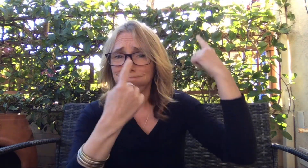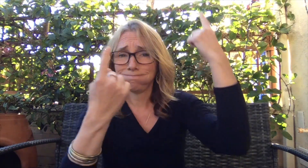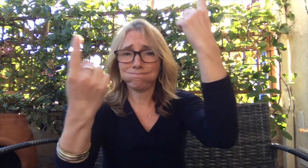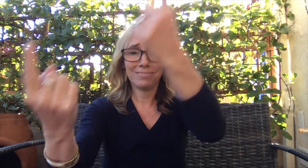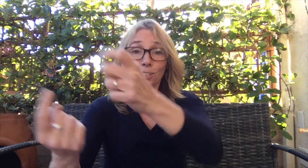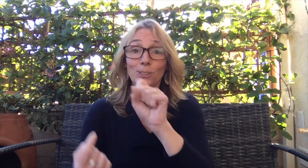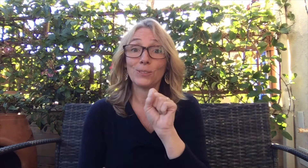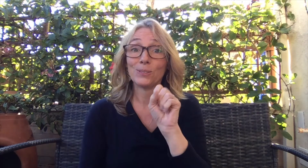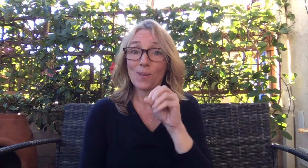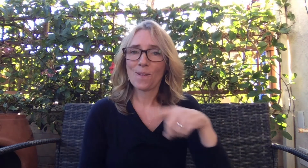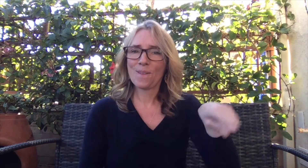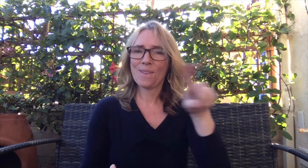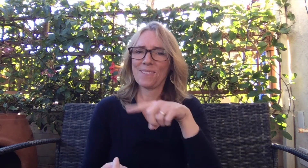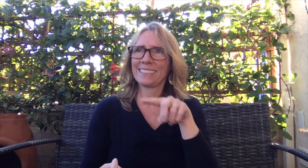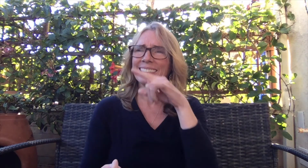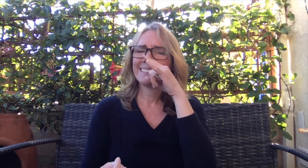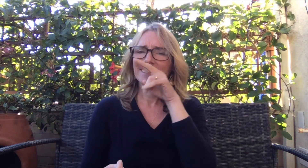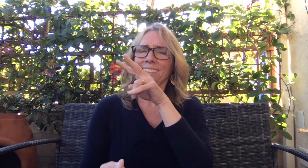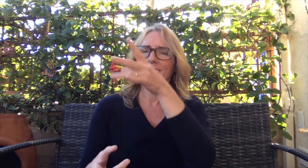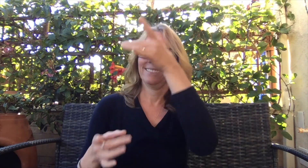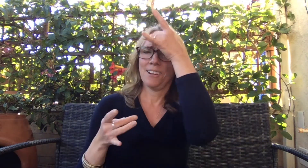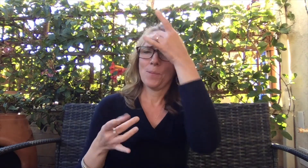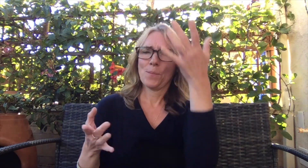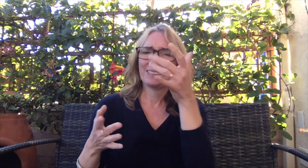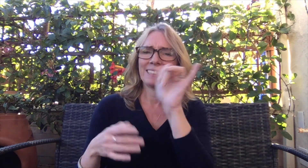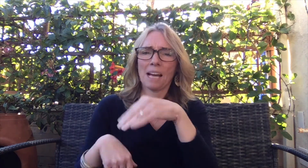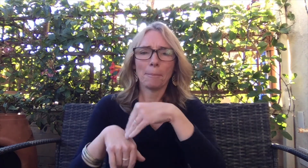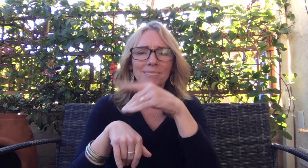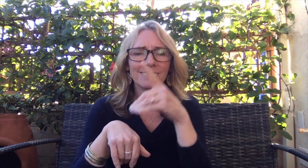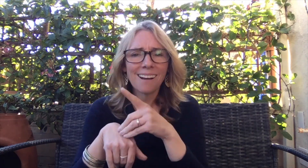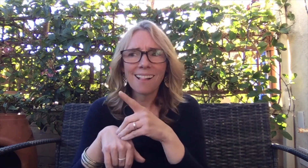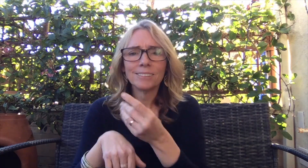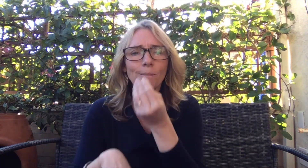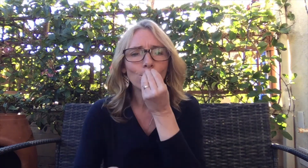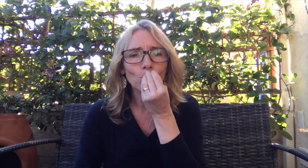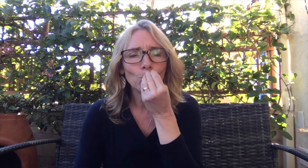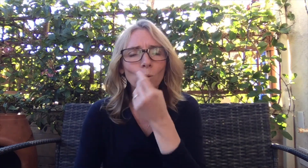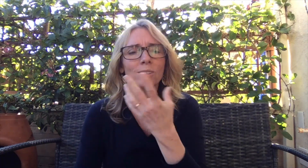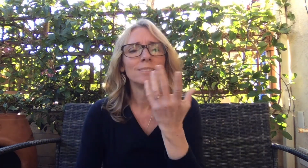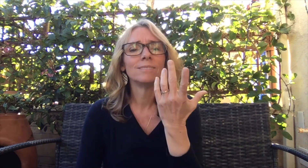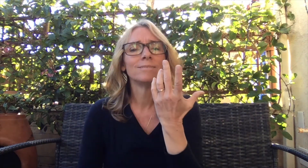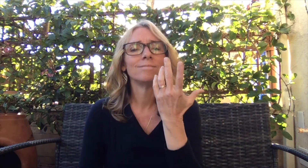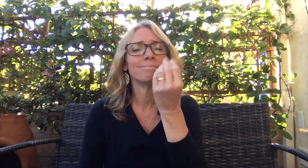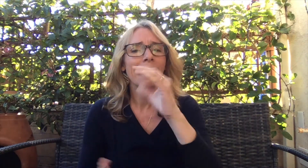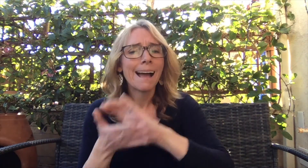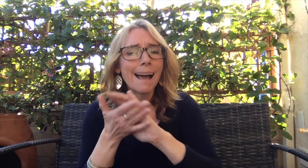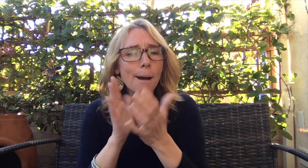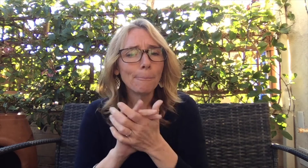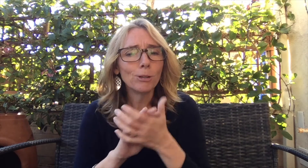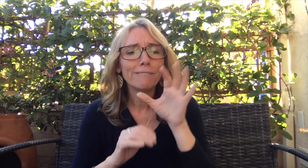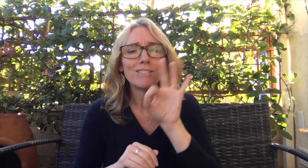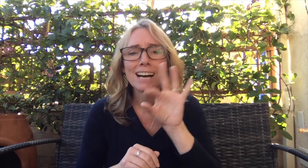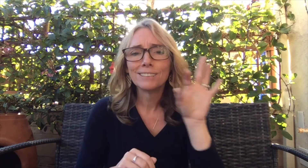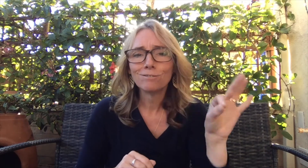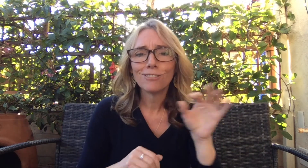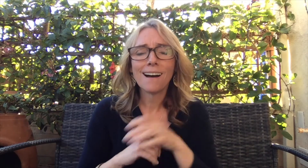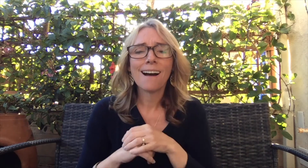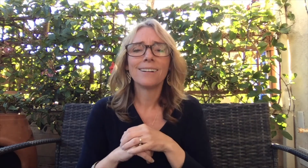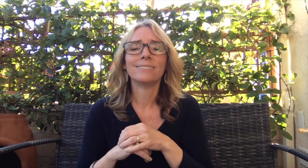And that has been a steadfast symbol for McDonald's. You know, with McDonald's, you're going to get